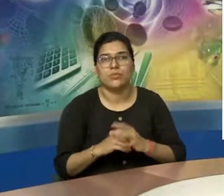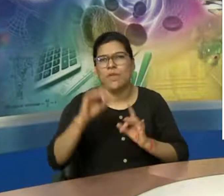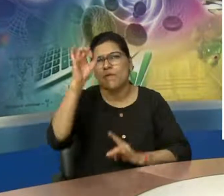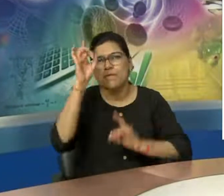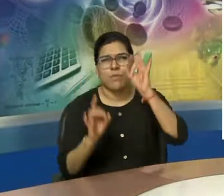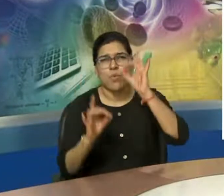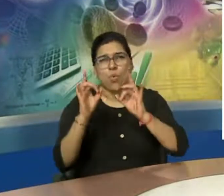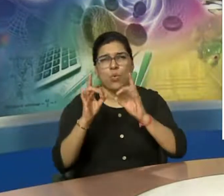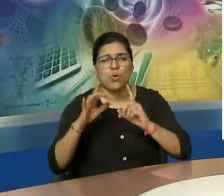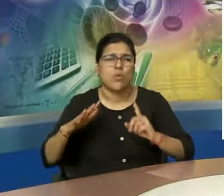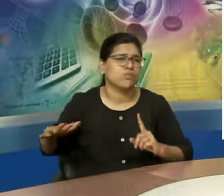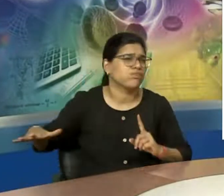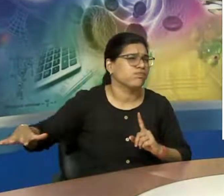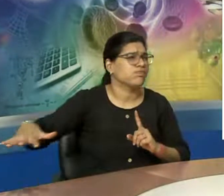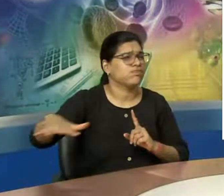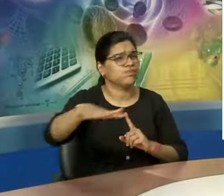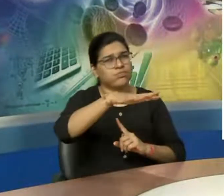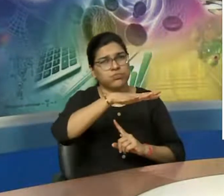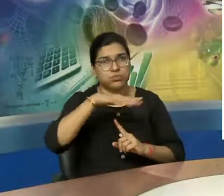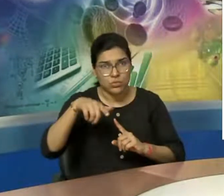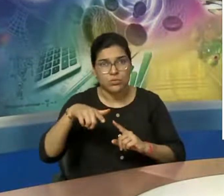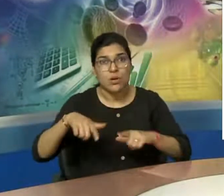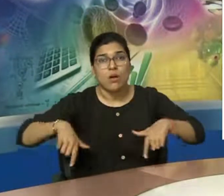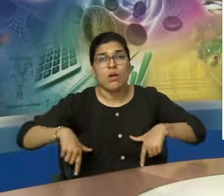Let us understand with another example.